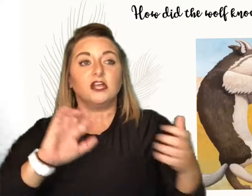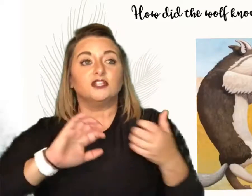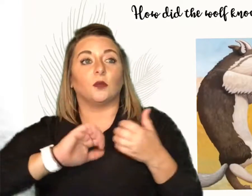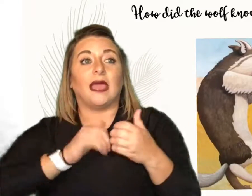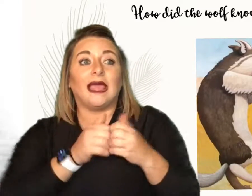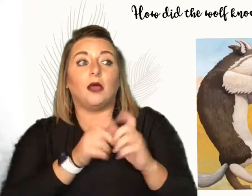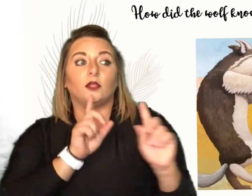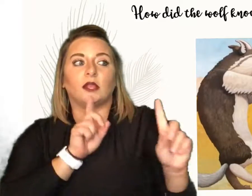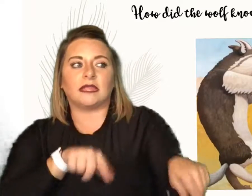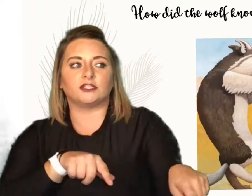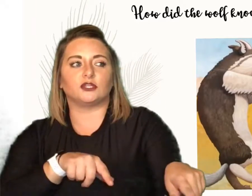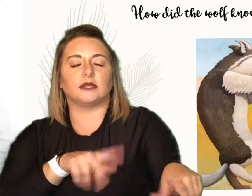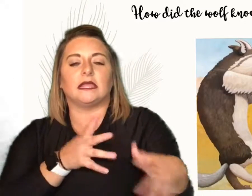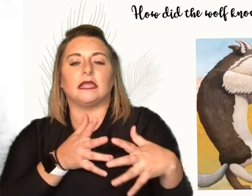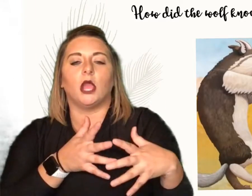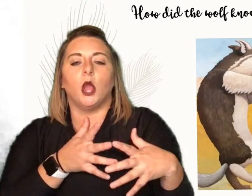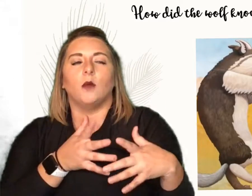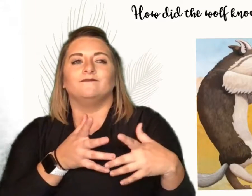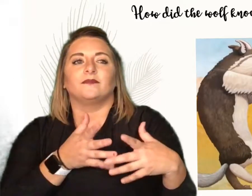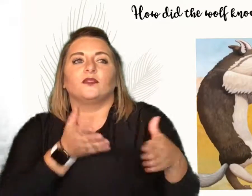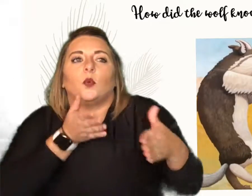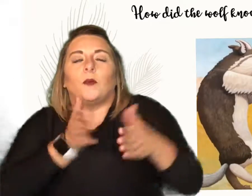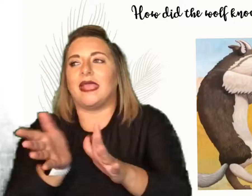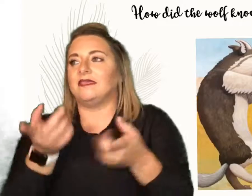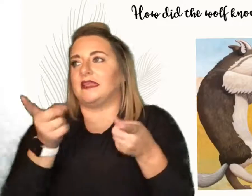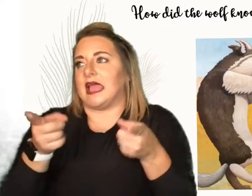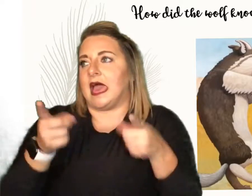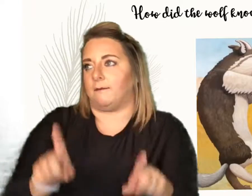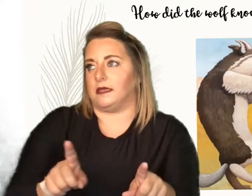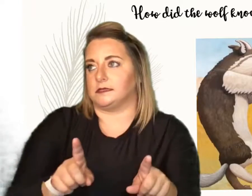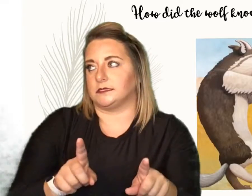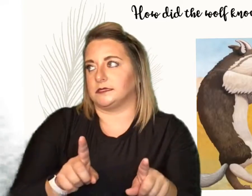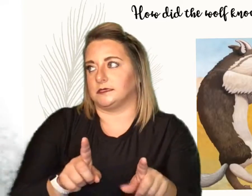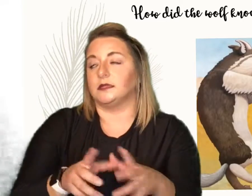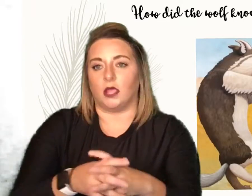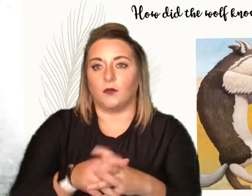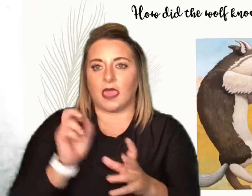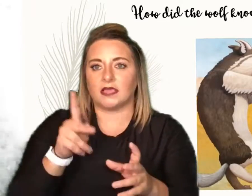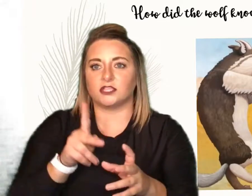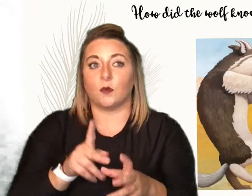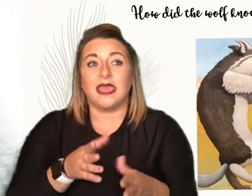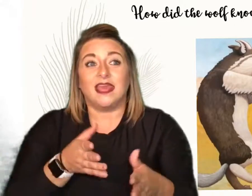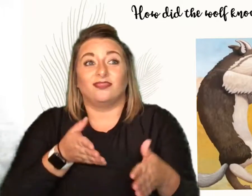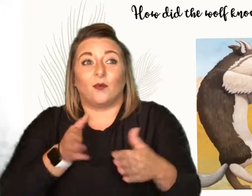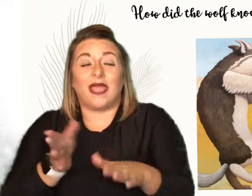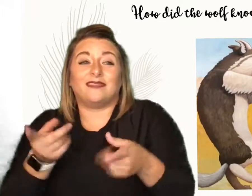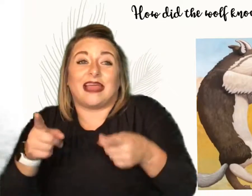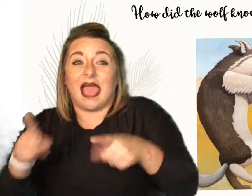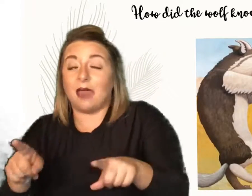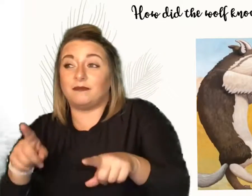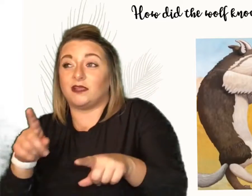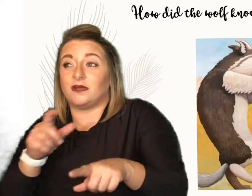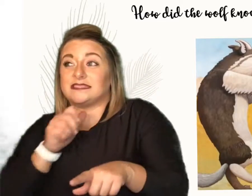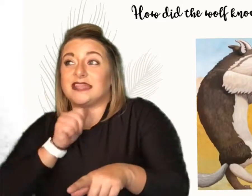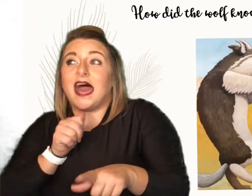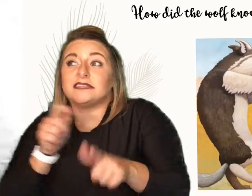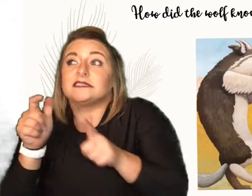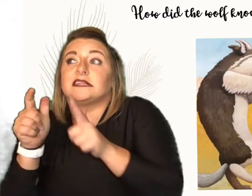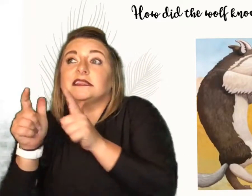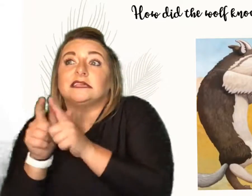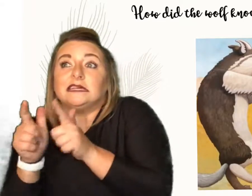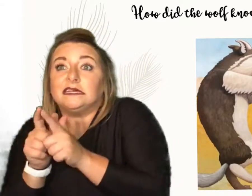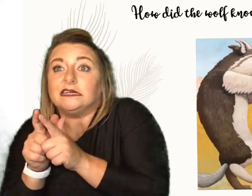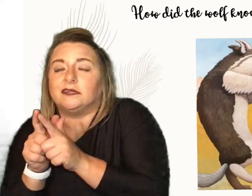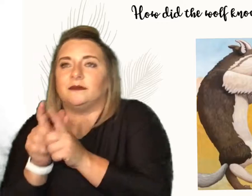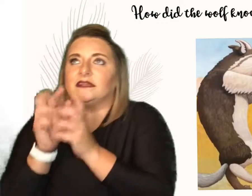Okay? So how, you're answering the way that it happened. Okay, so the way that it happened was not